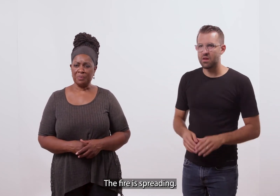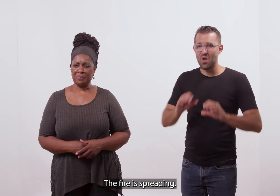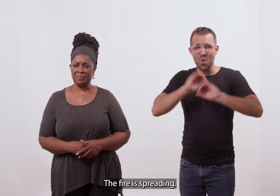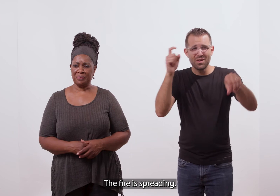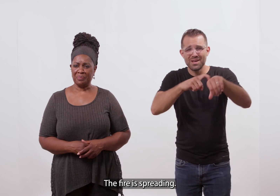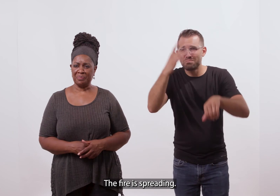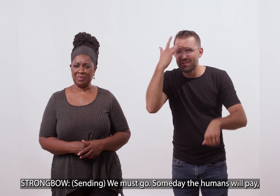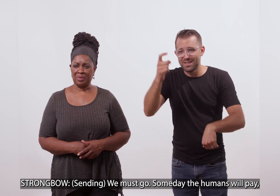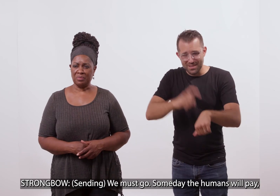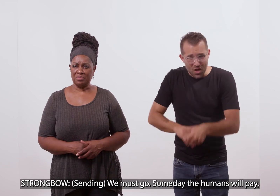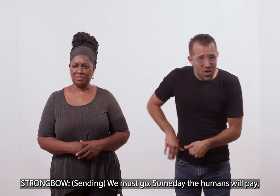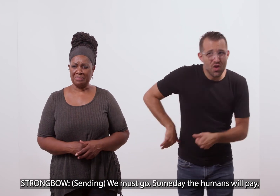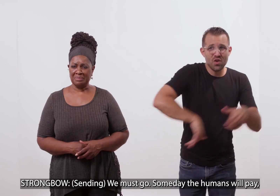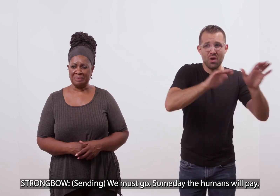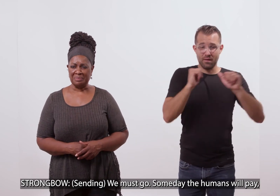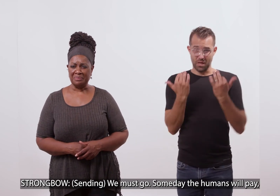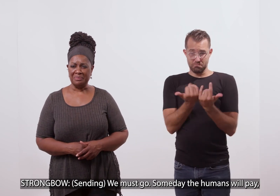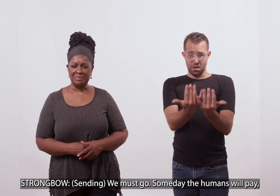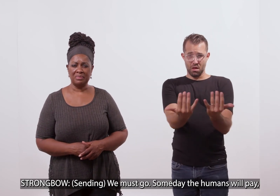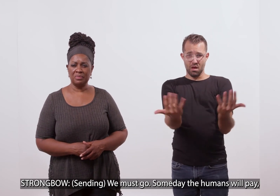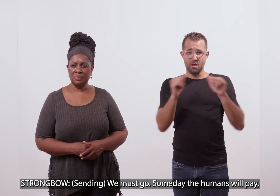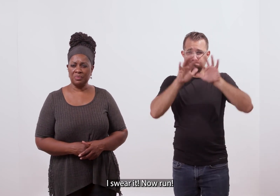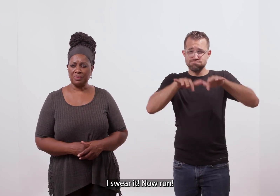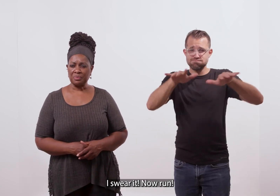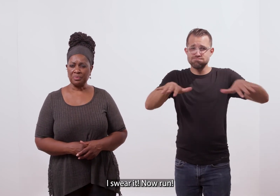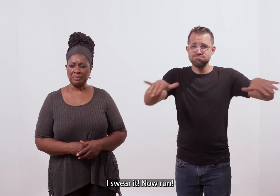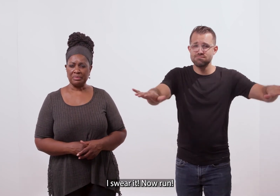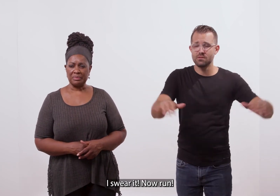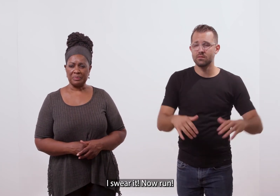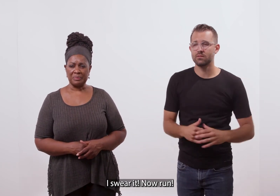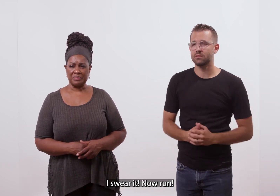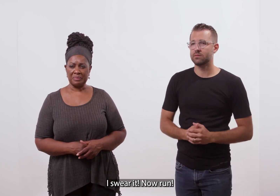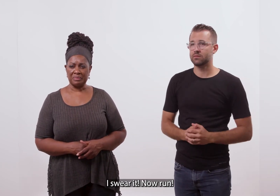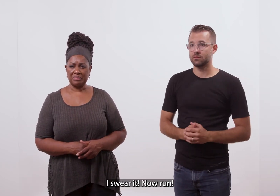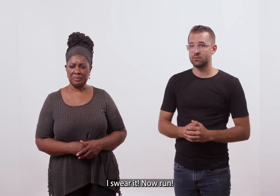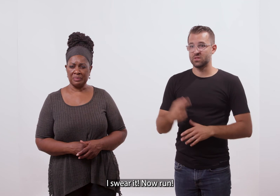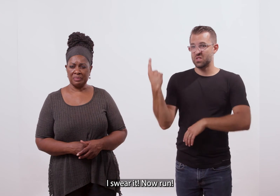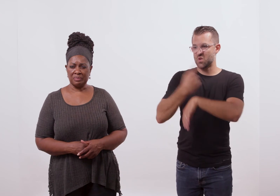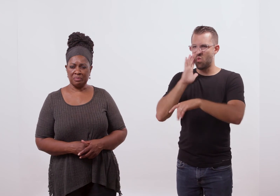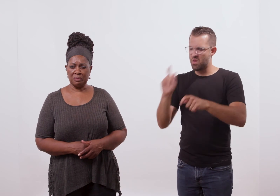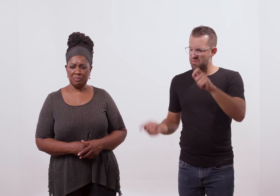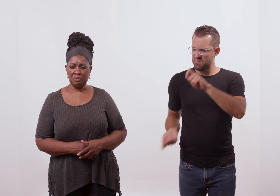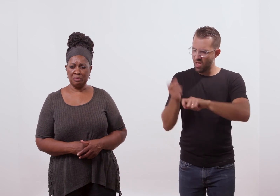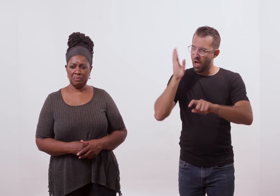spreading! We must go. Someday the humans will pay, I swear it. Now run!